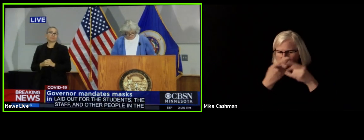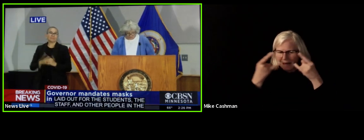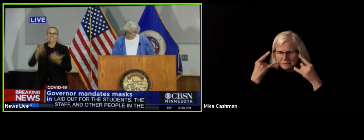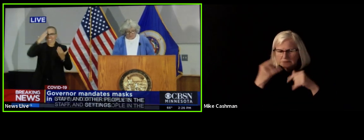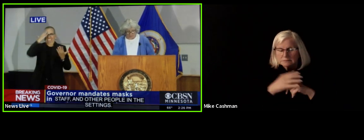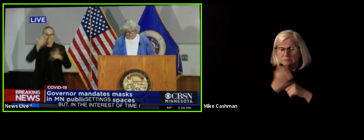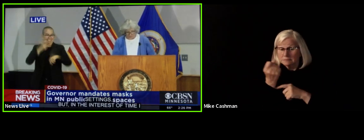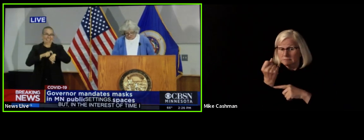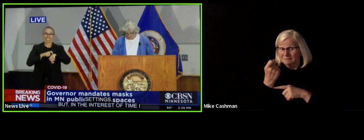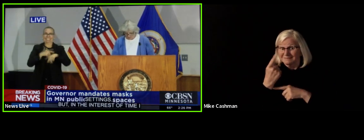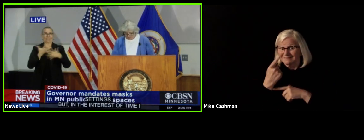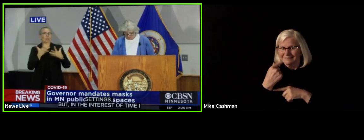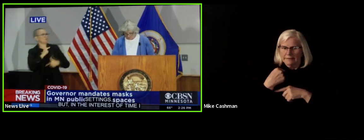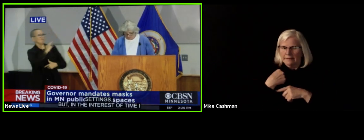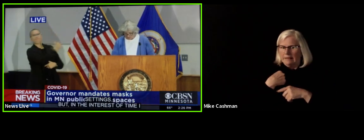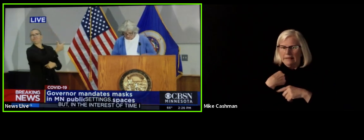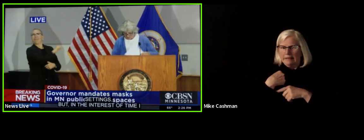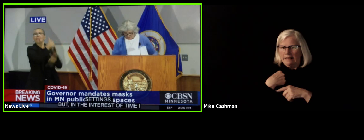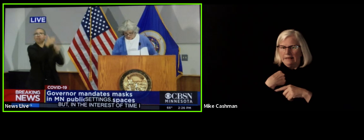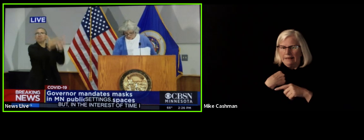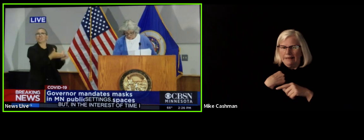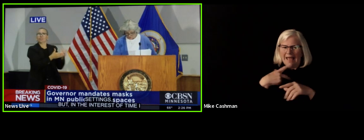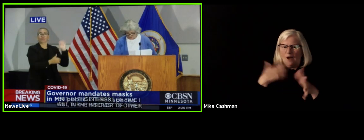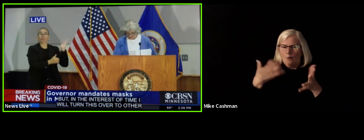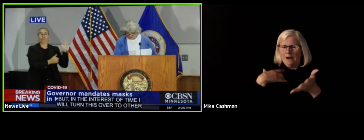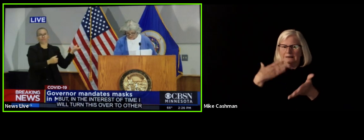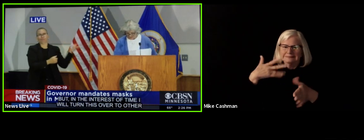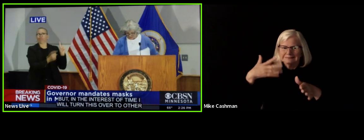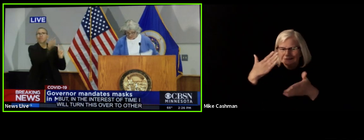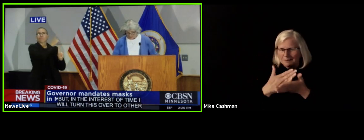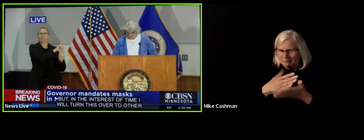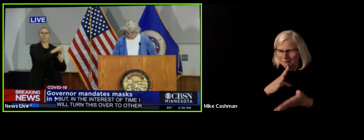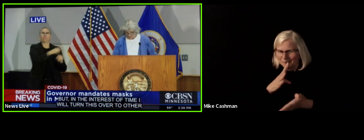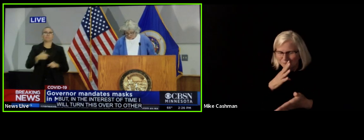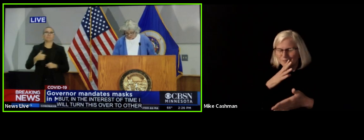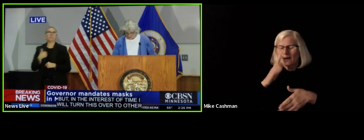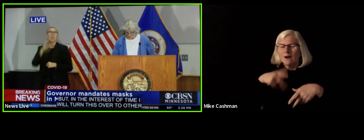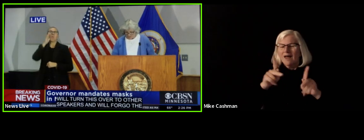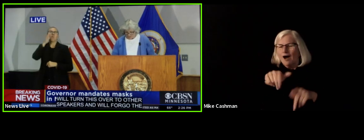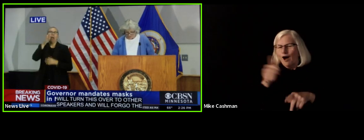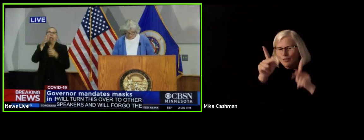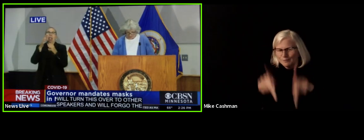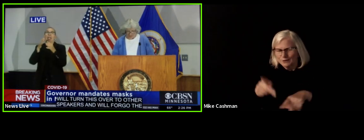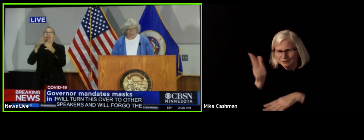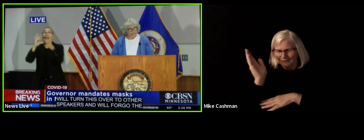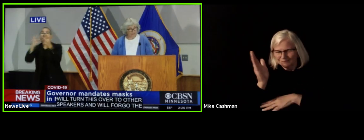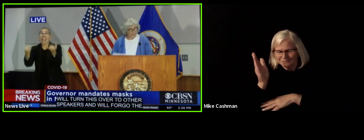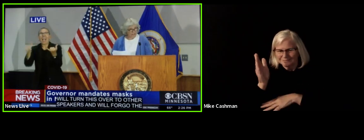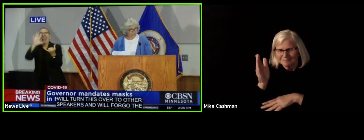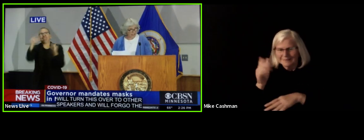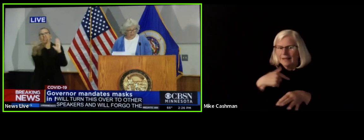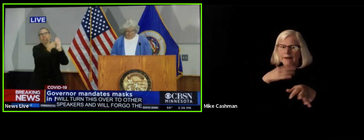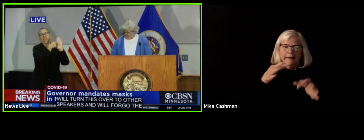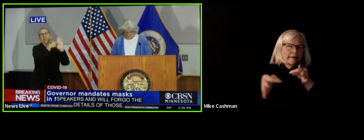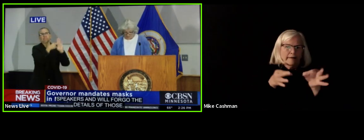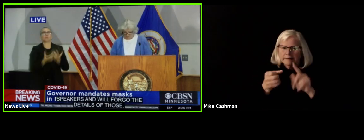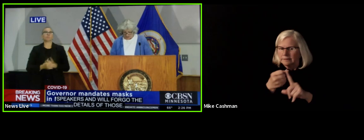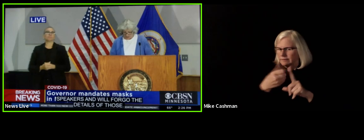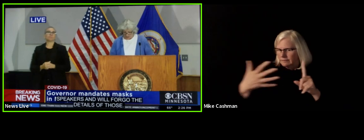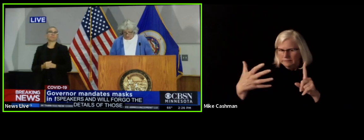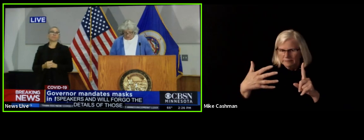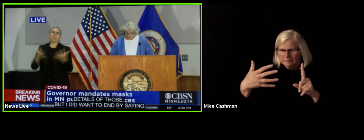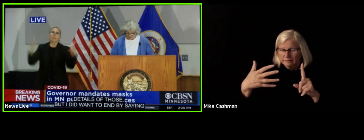to other speakers, I will forego detailing those, but I do want to end by saying we appreciate very